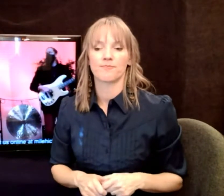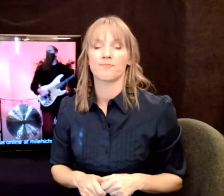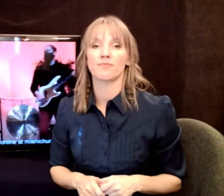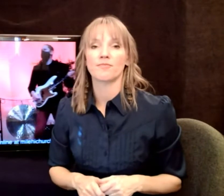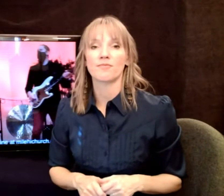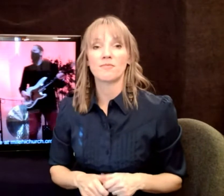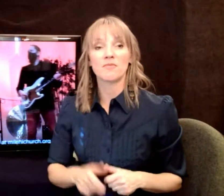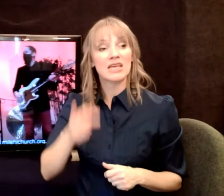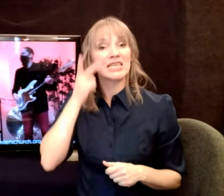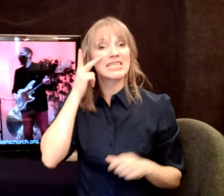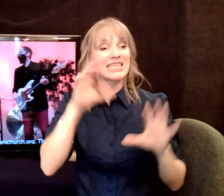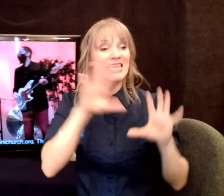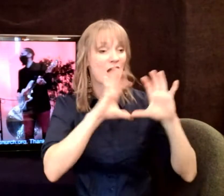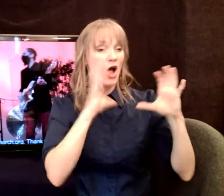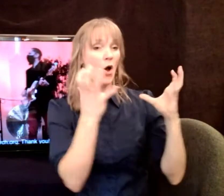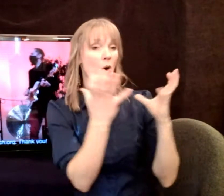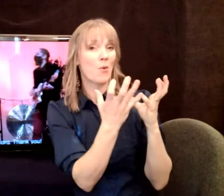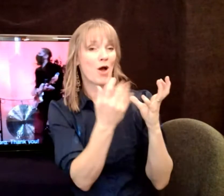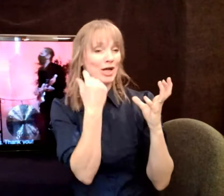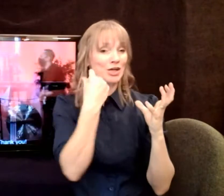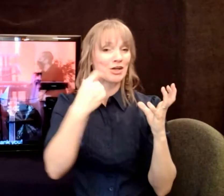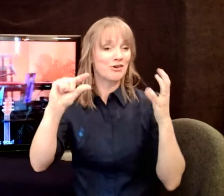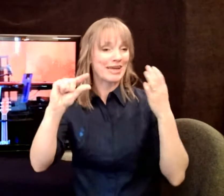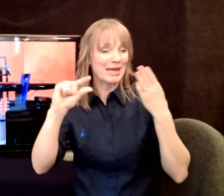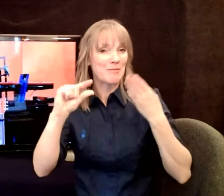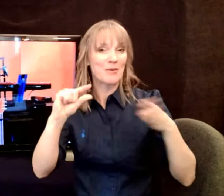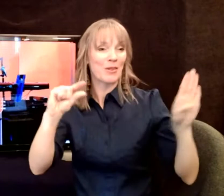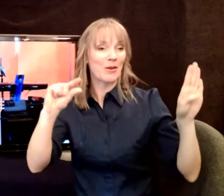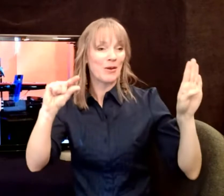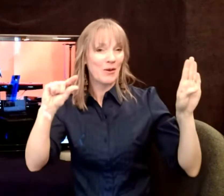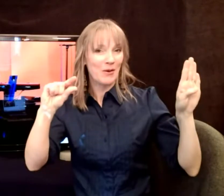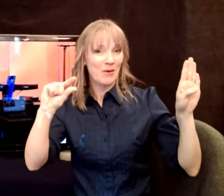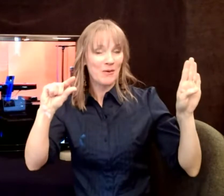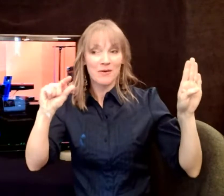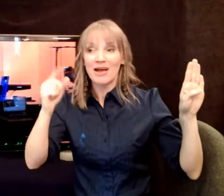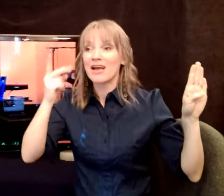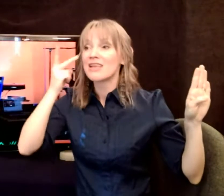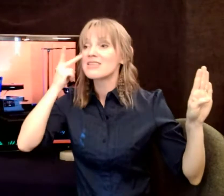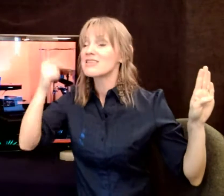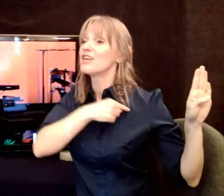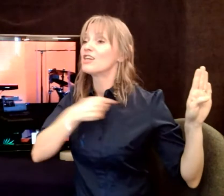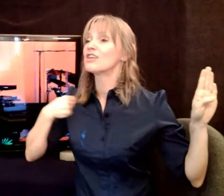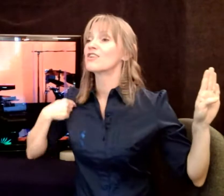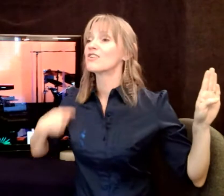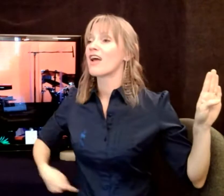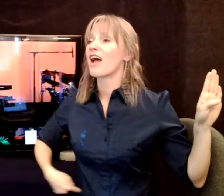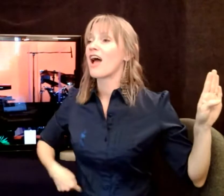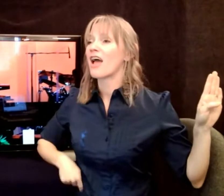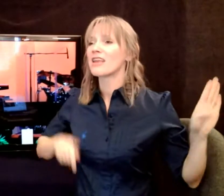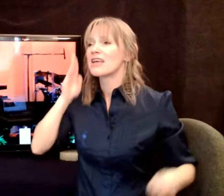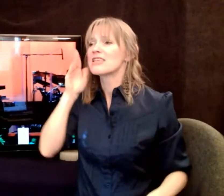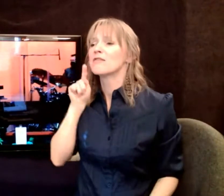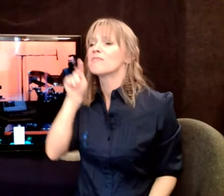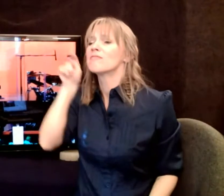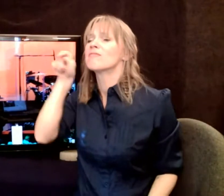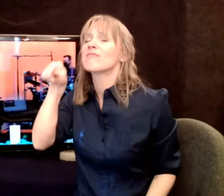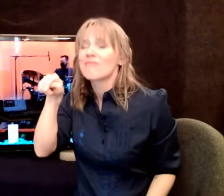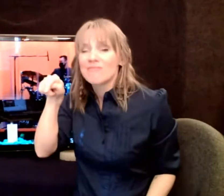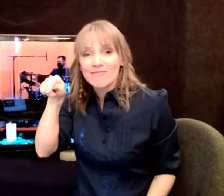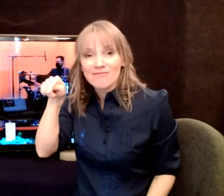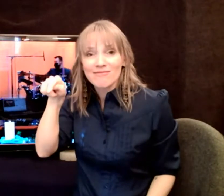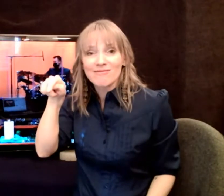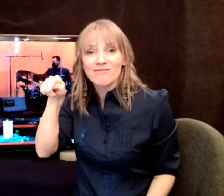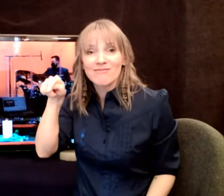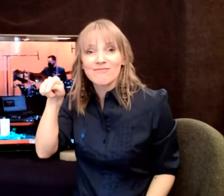See the world moving and through. See it shine right in front of you. See the